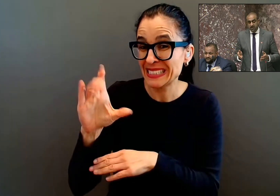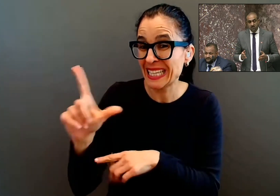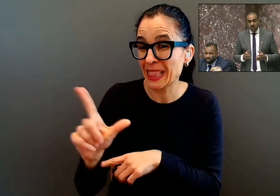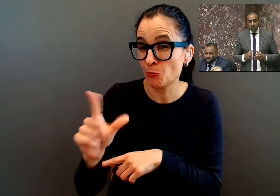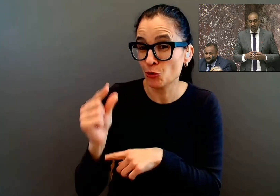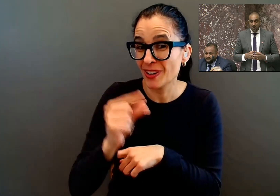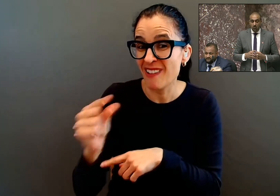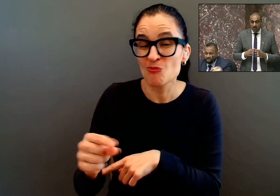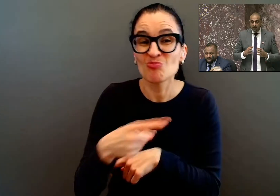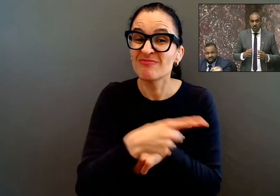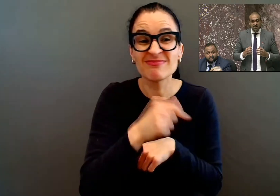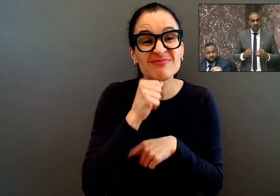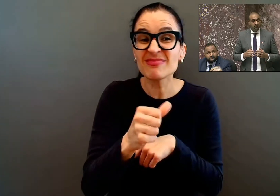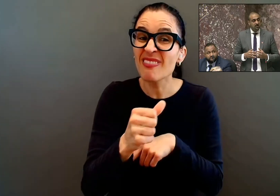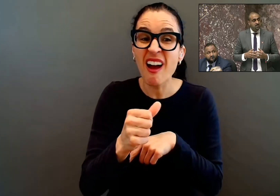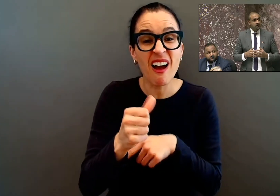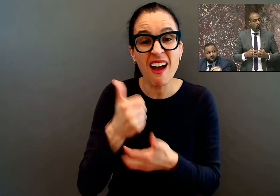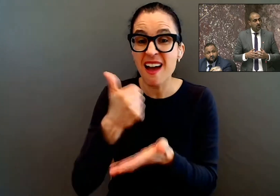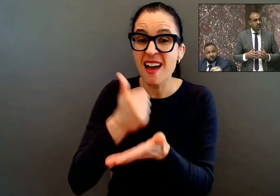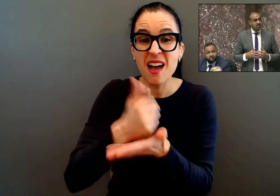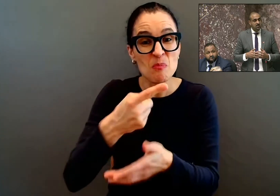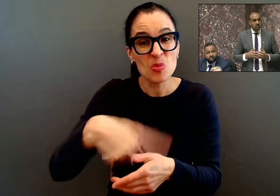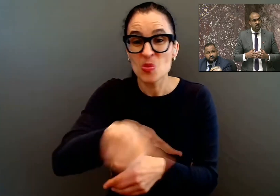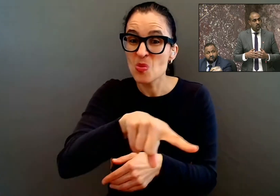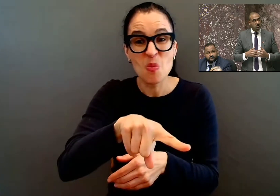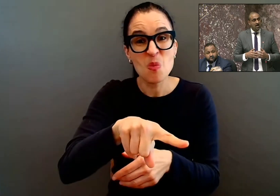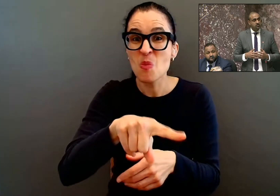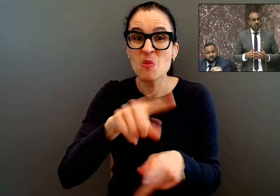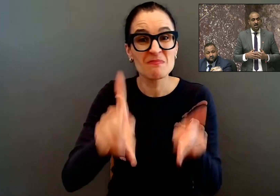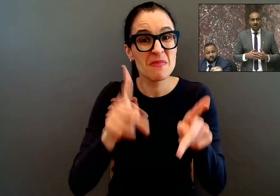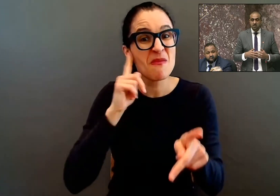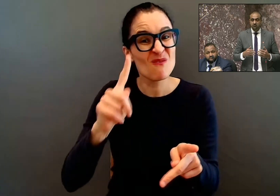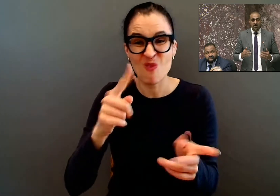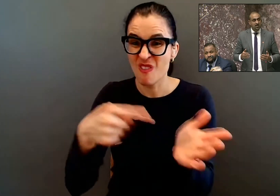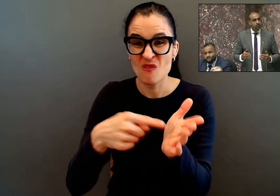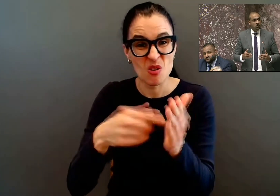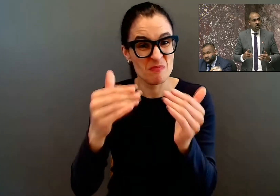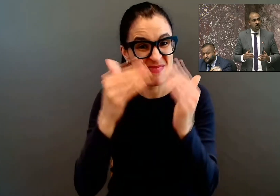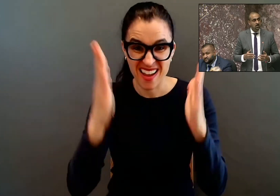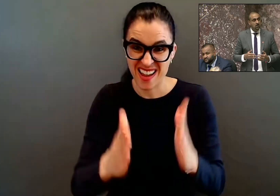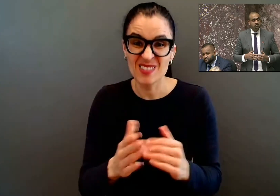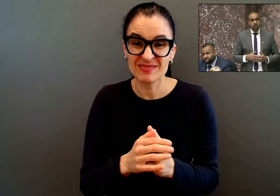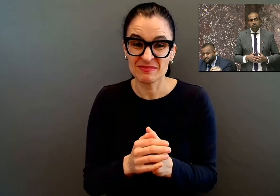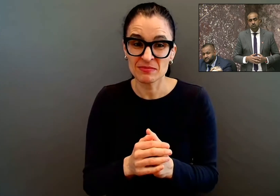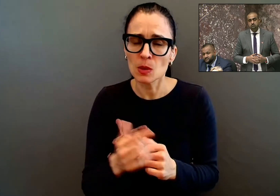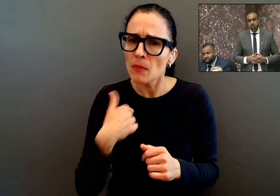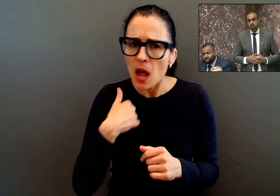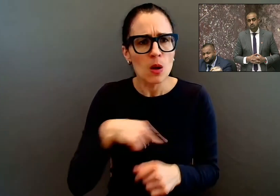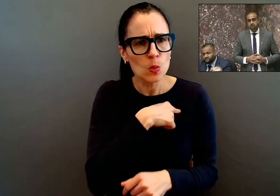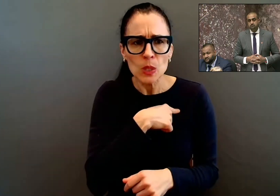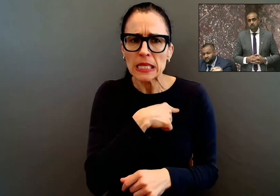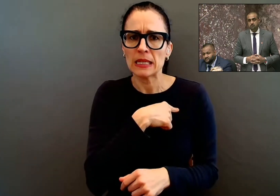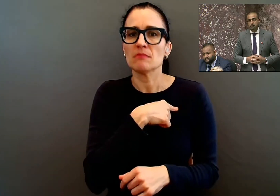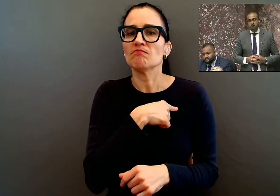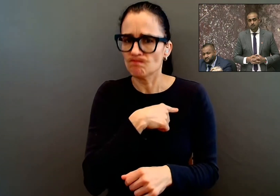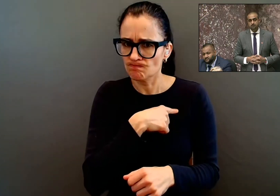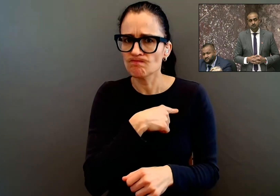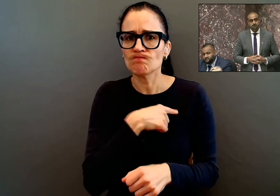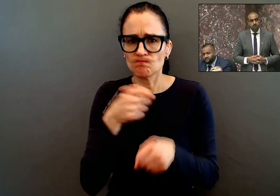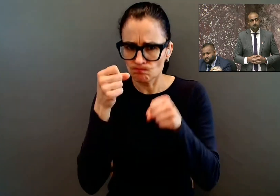Honourable Speaker, we believe that supporting seniors during challenging times is vitally important.